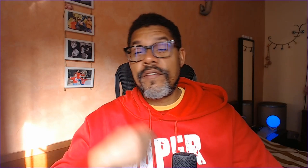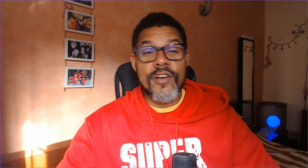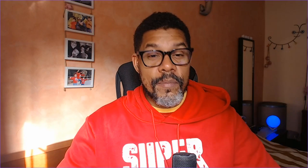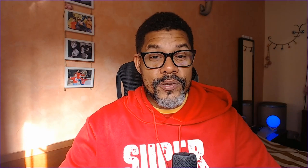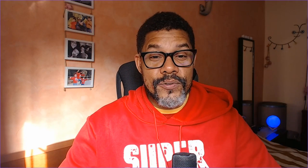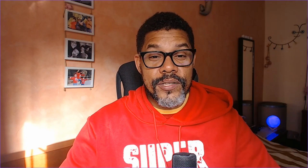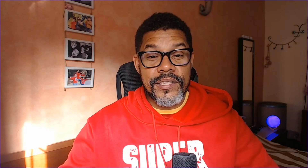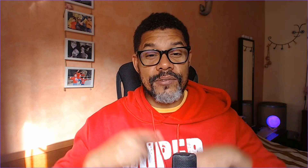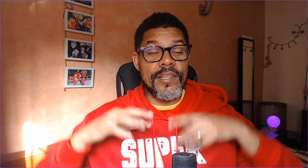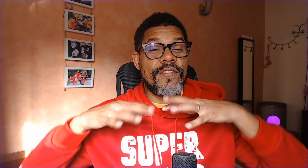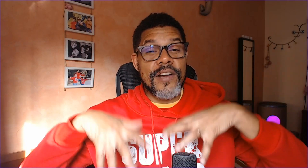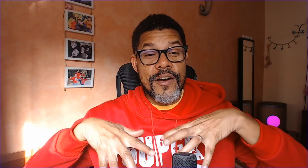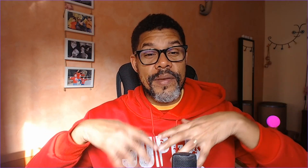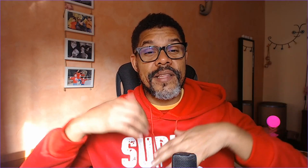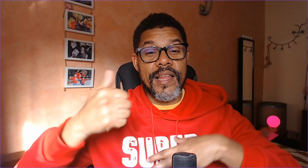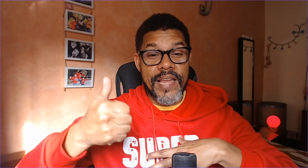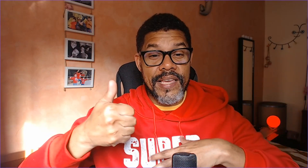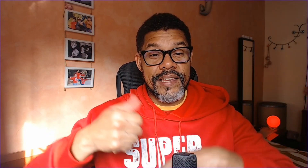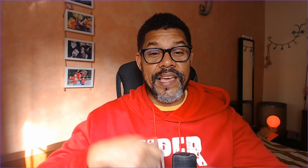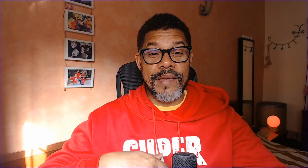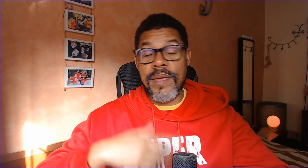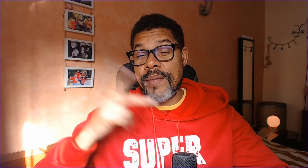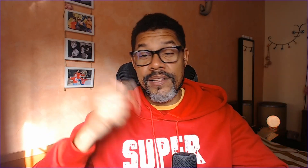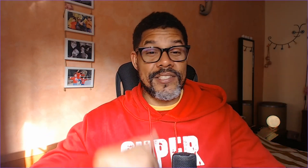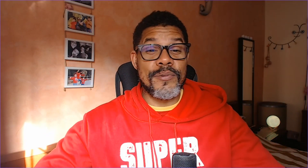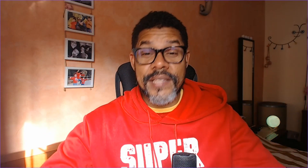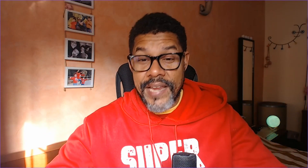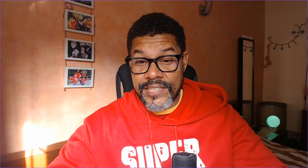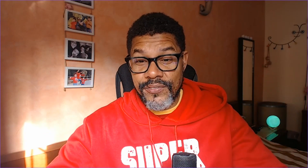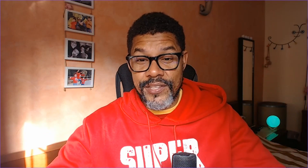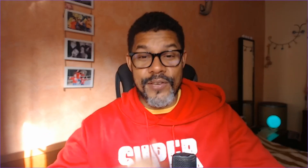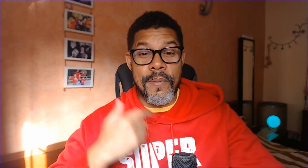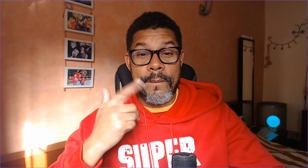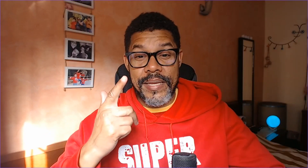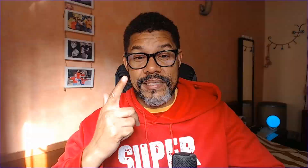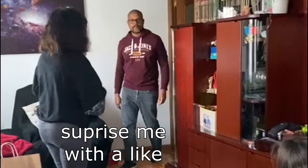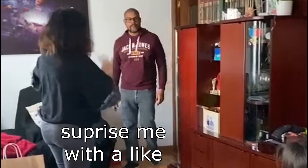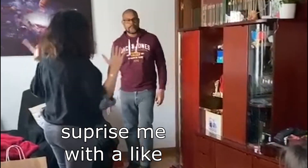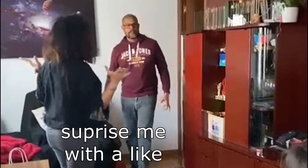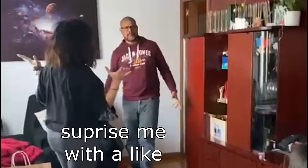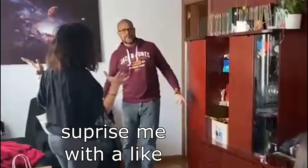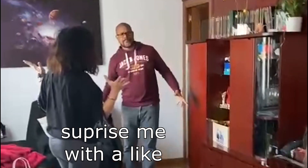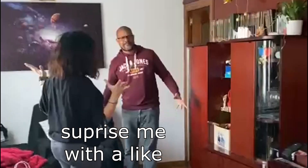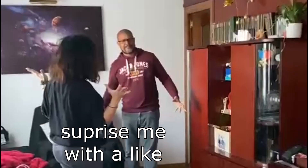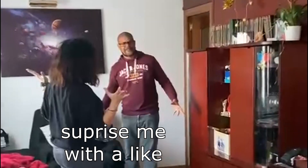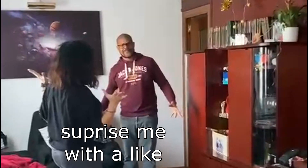like you have the opportunity to leave a comment, a like, and maybe I'll see you in the next video. Peace.